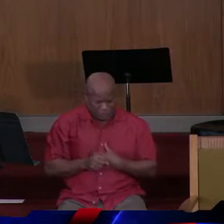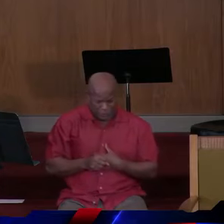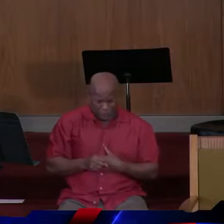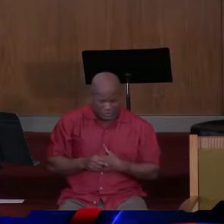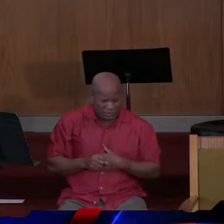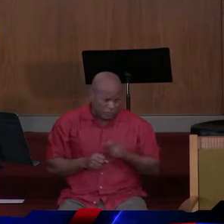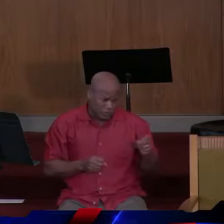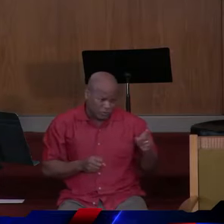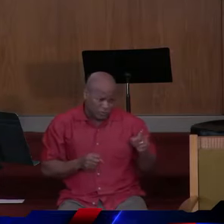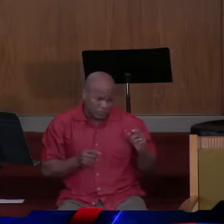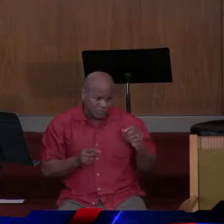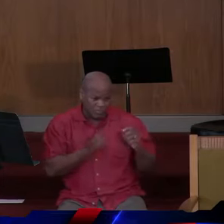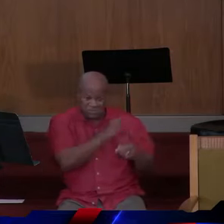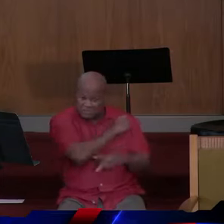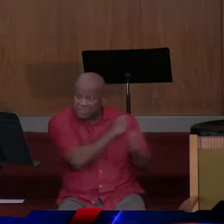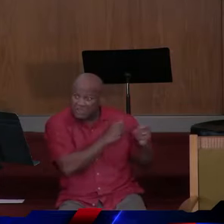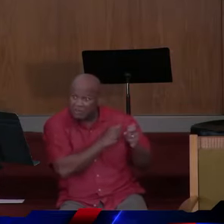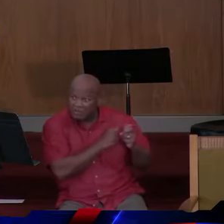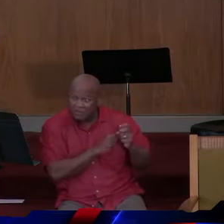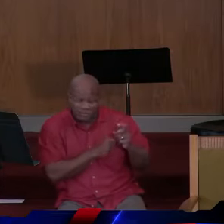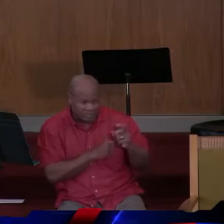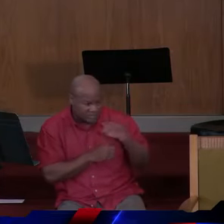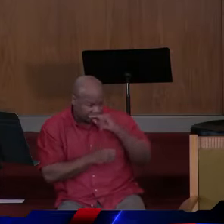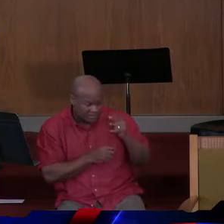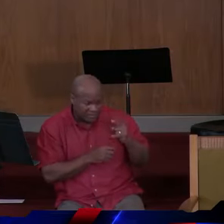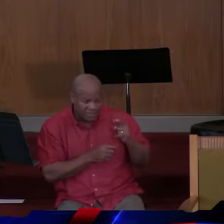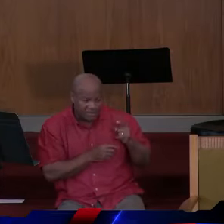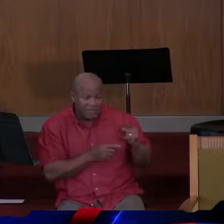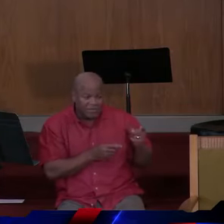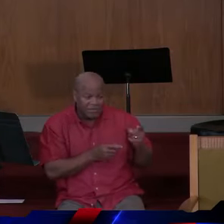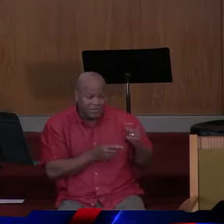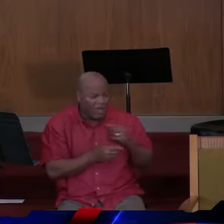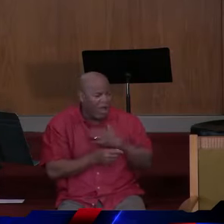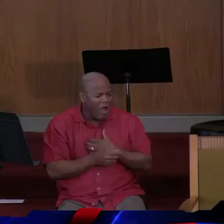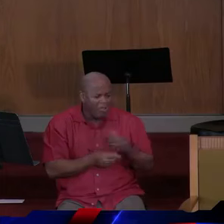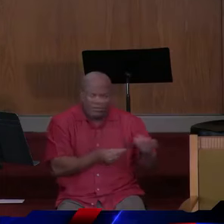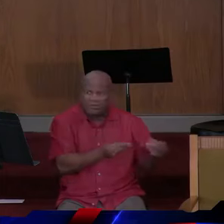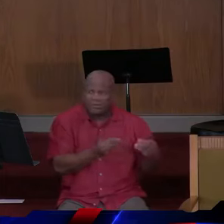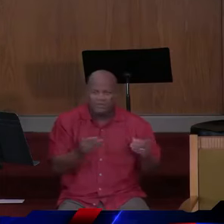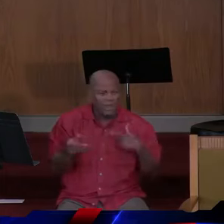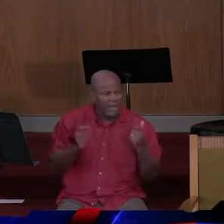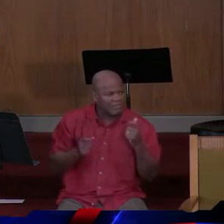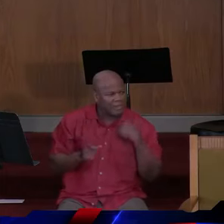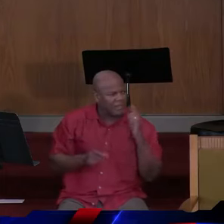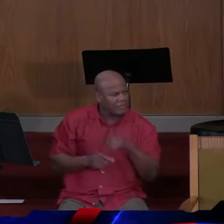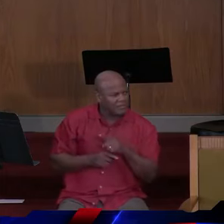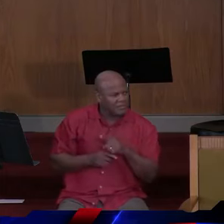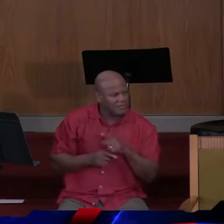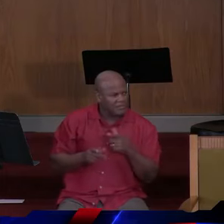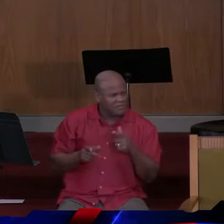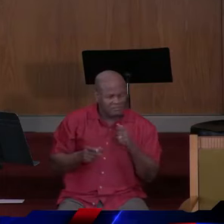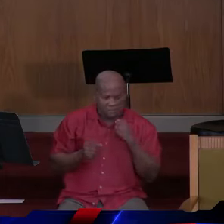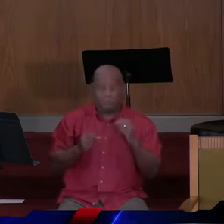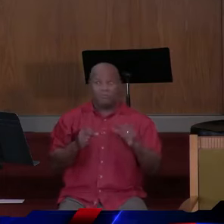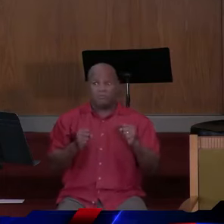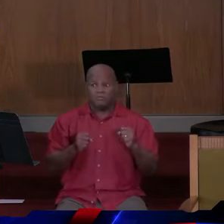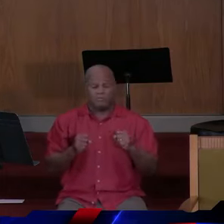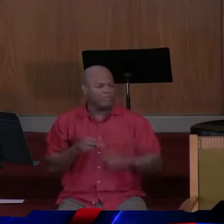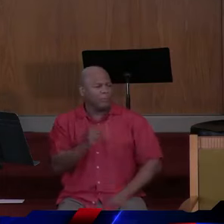She was so surprised at my answer. Not at my answer, but how fast my answer was.